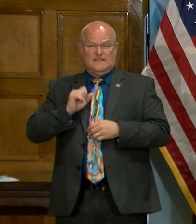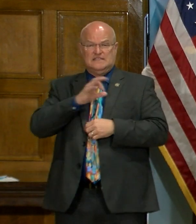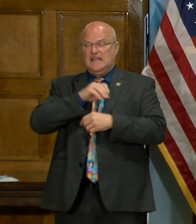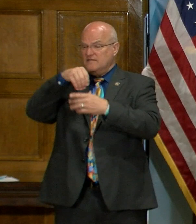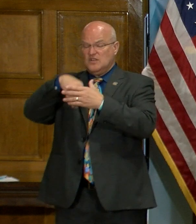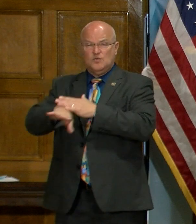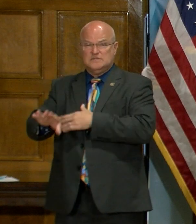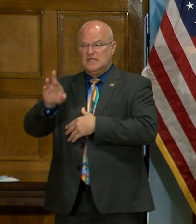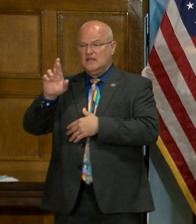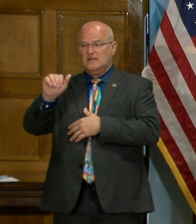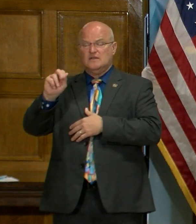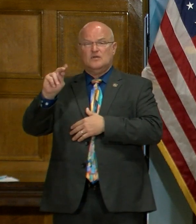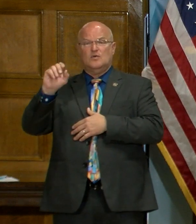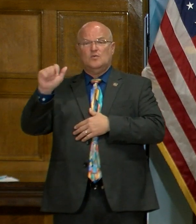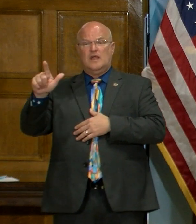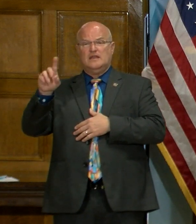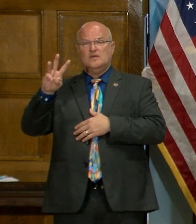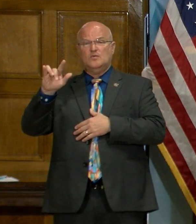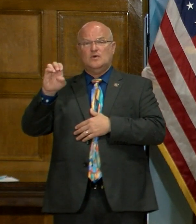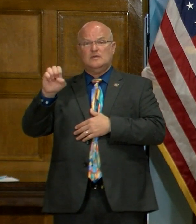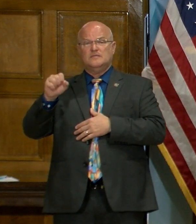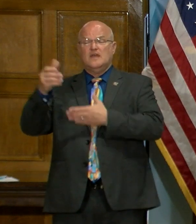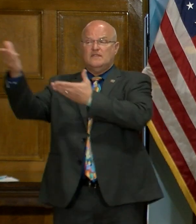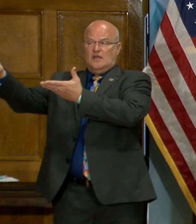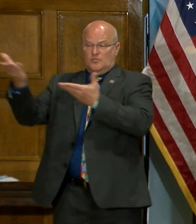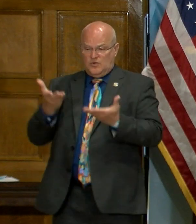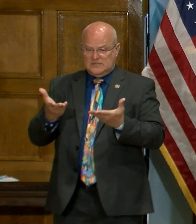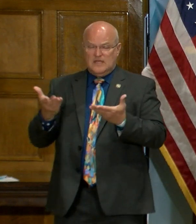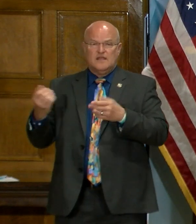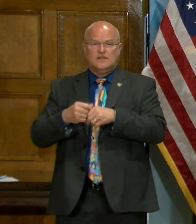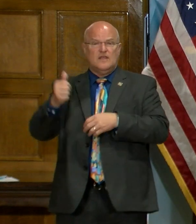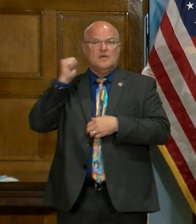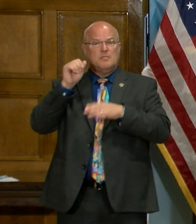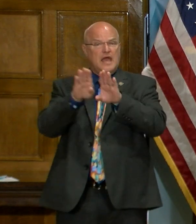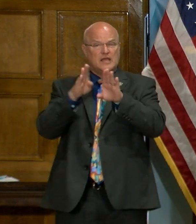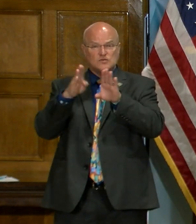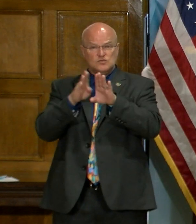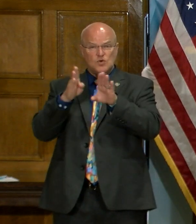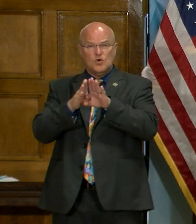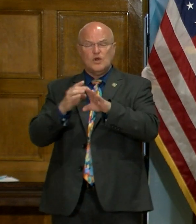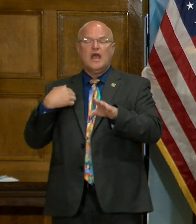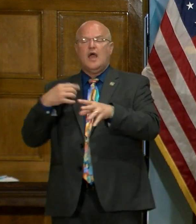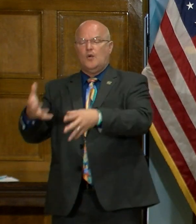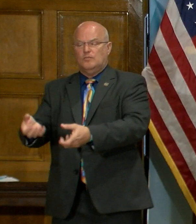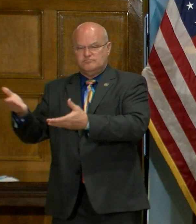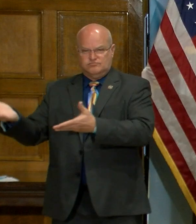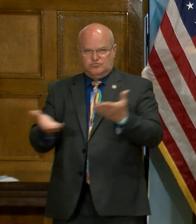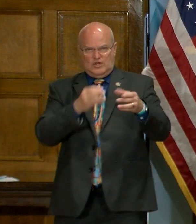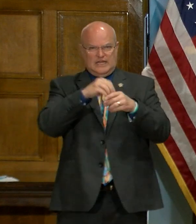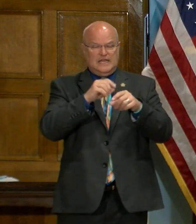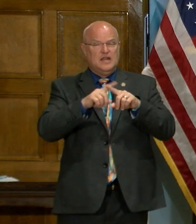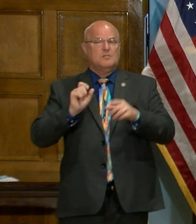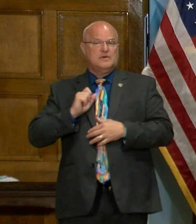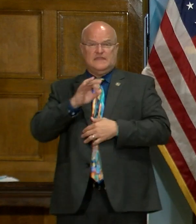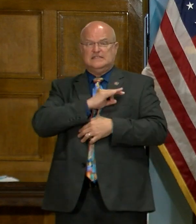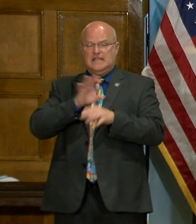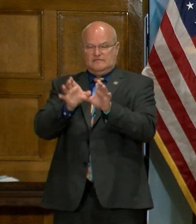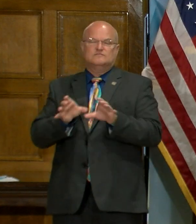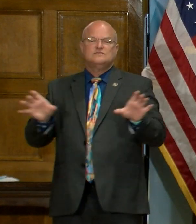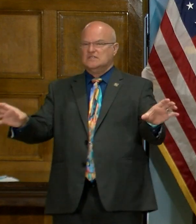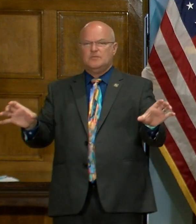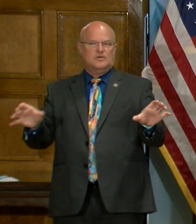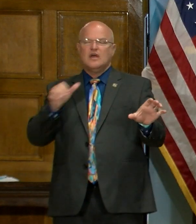to go inside of Randall Williams. If they deliver something, they'll deliver it to the back door and we'll get it there and bring it in. But the staff will not